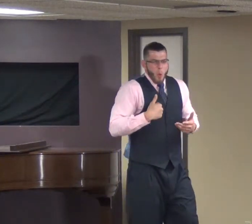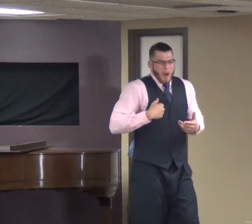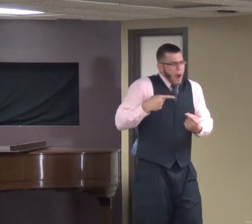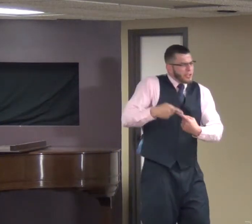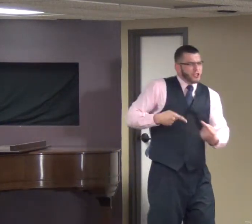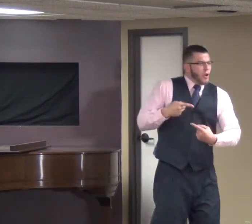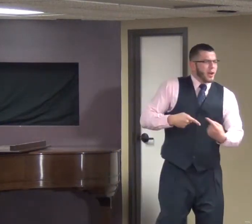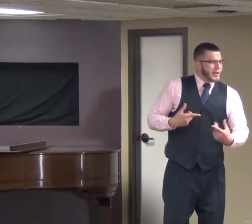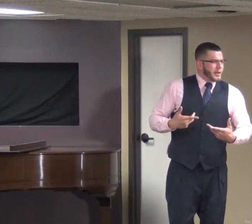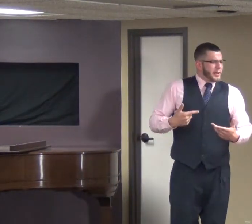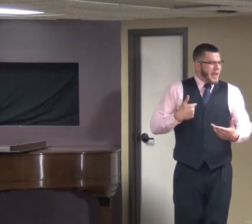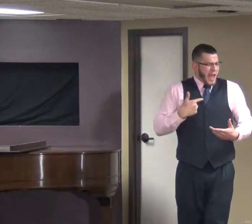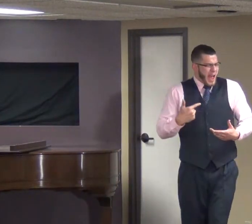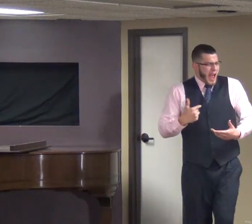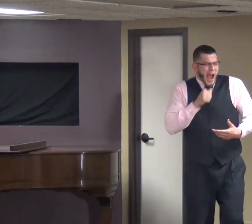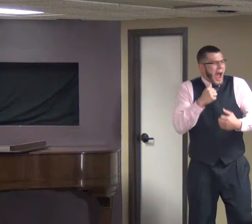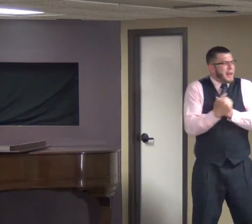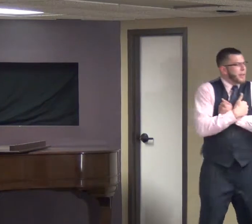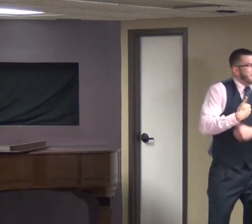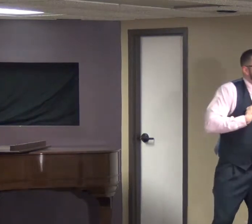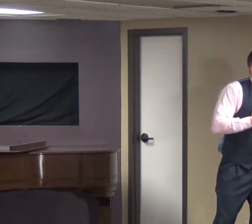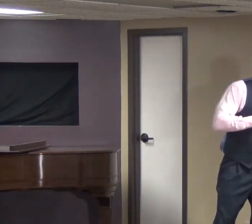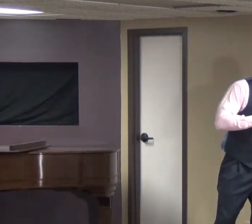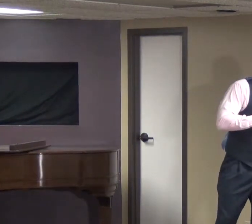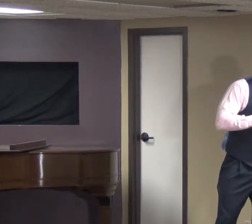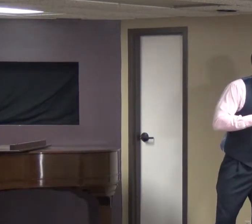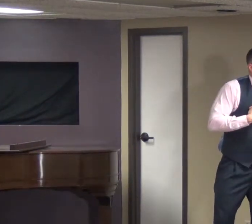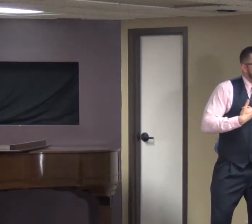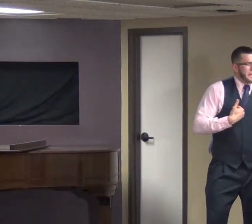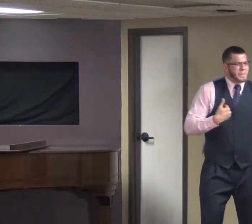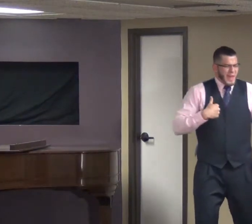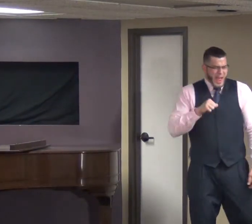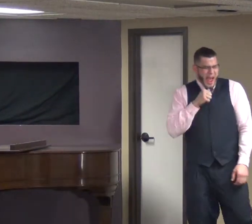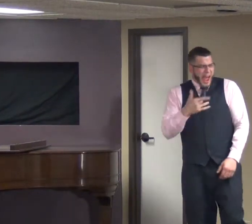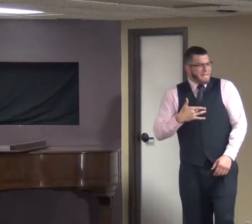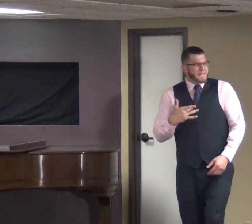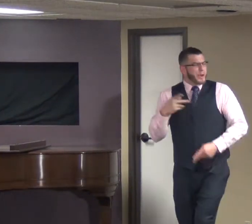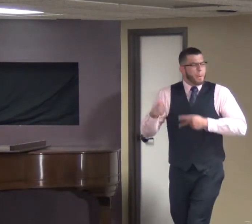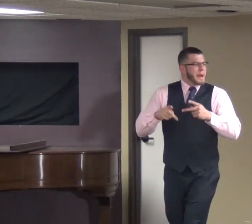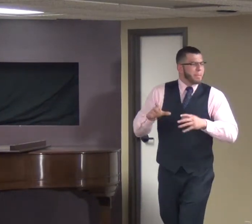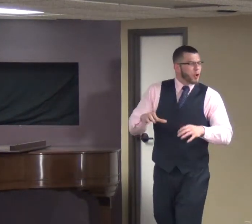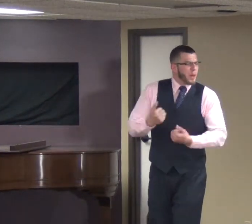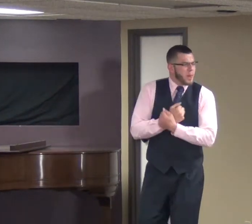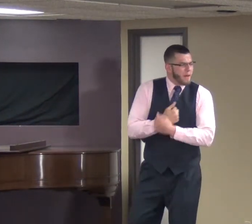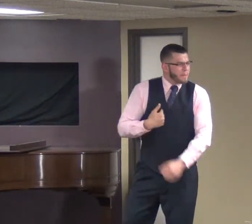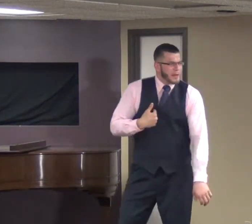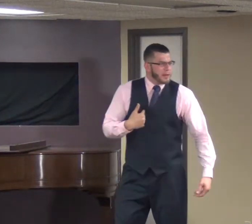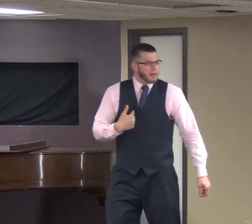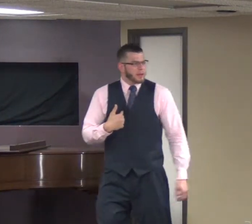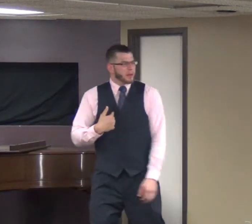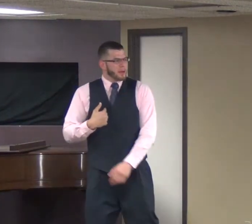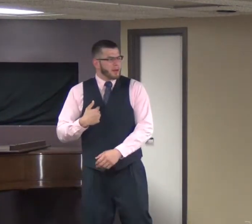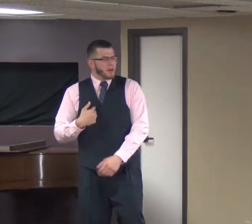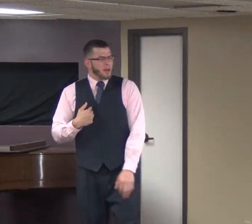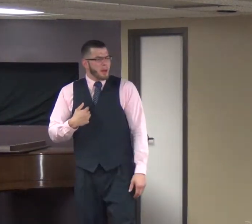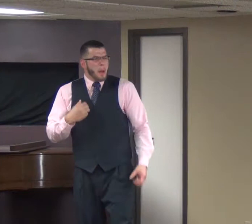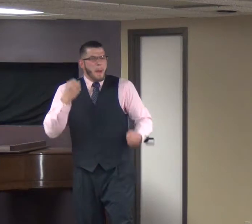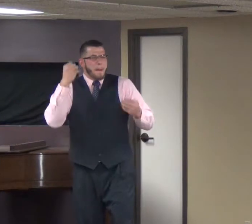When I was struggling, I didn't love myself. I didn't feel people could love me.